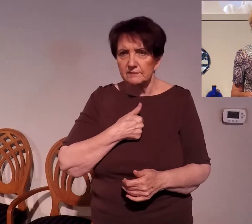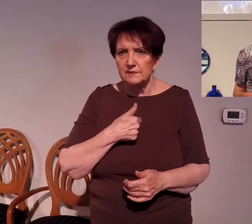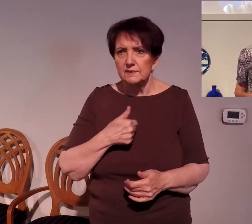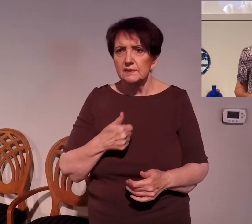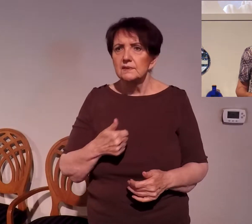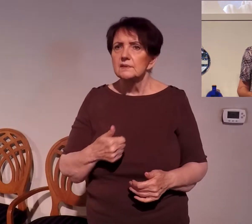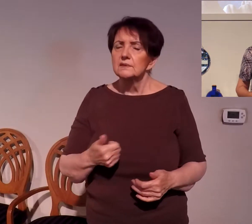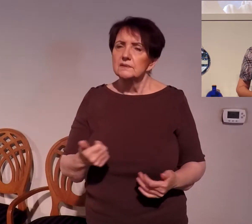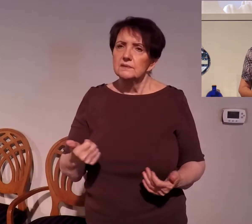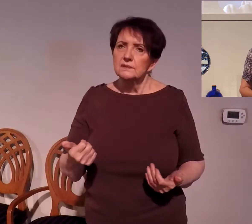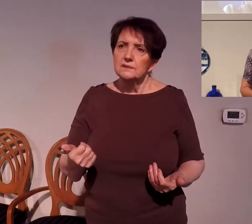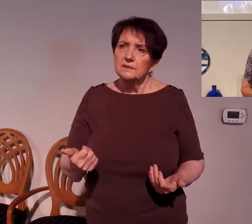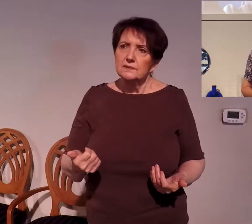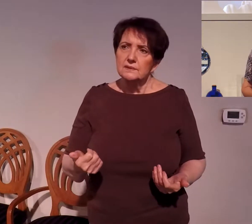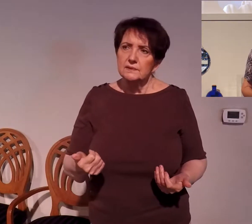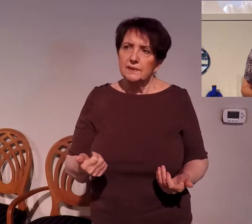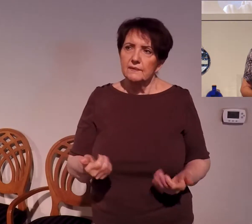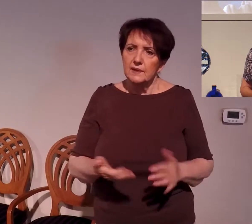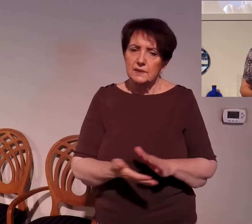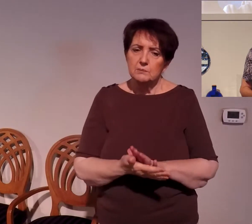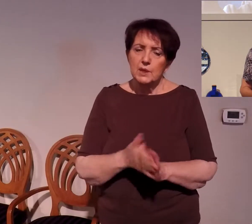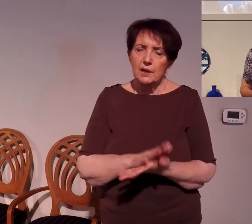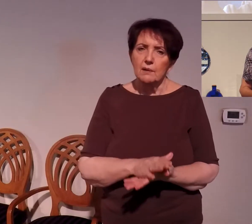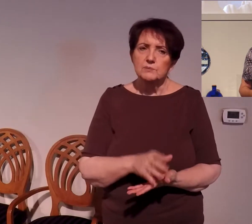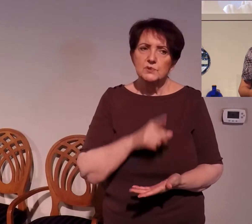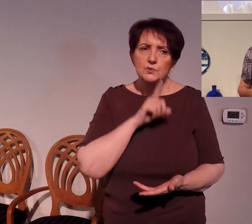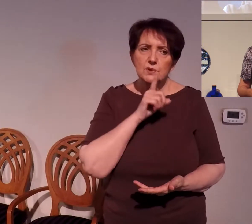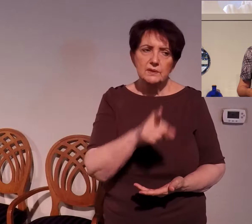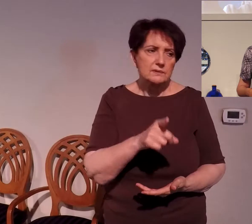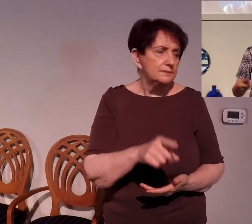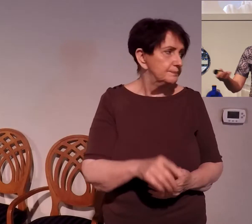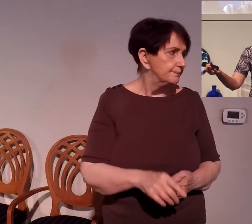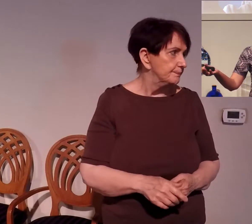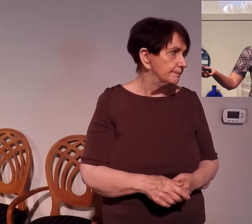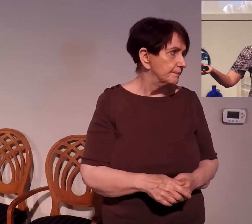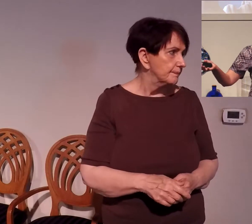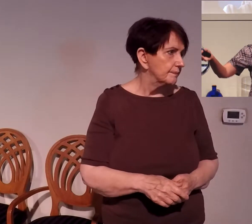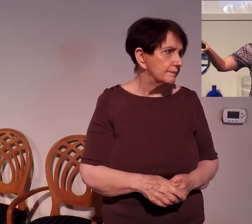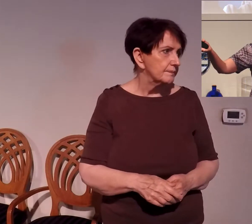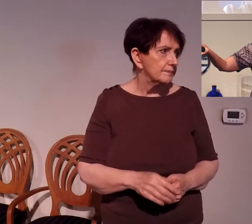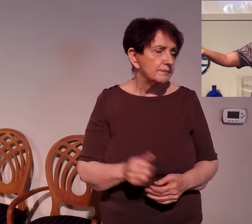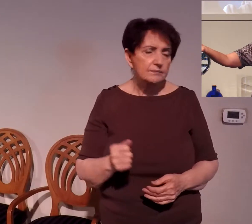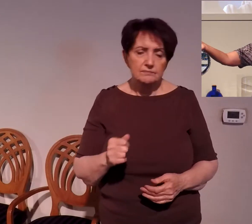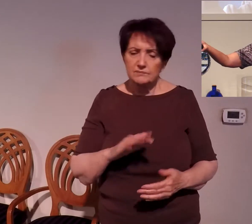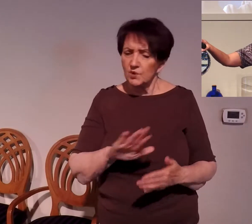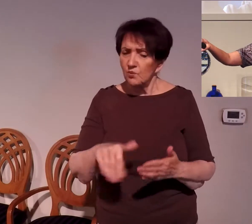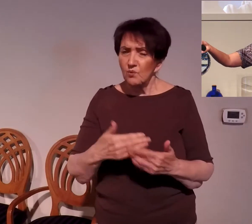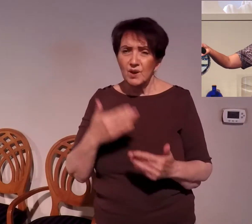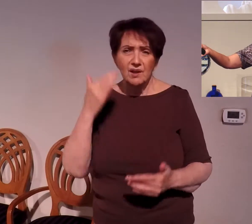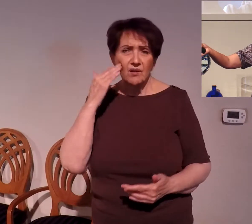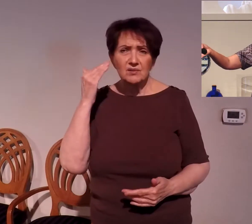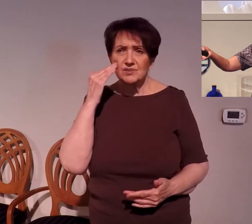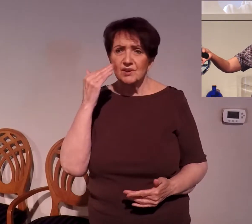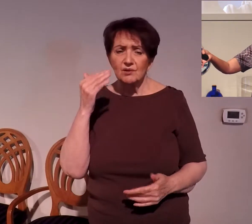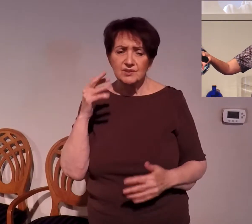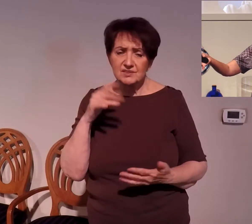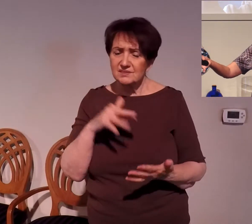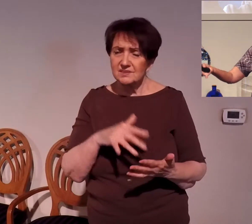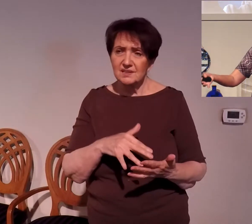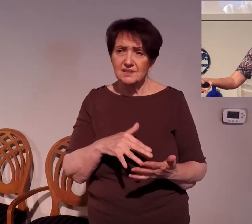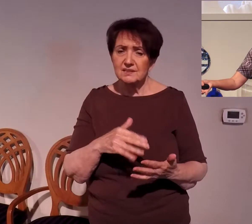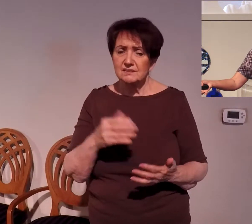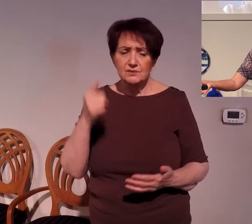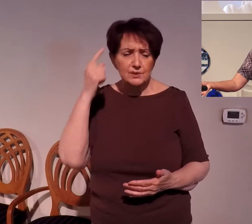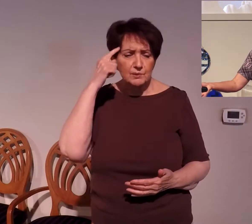a way that it becomes real to us. And we all know the studies, right? Our brain doesn't know the difference between